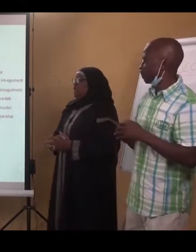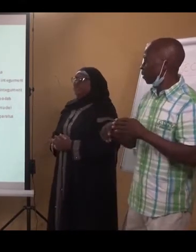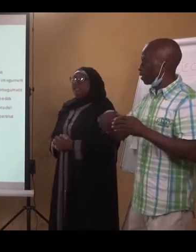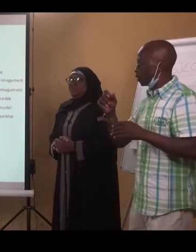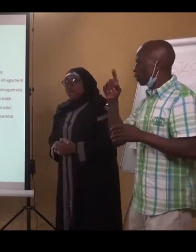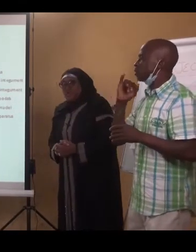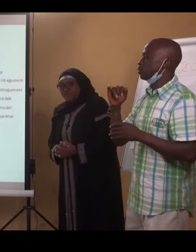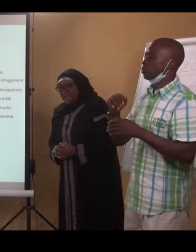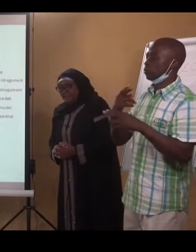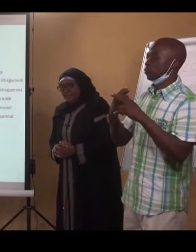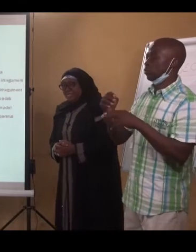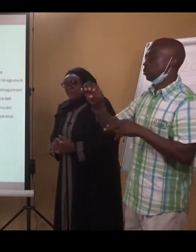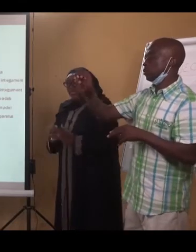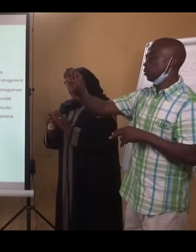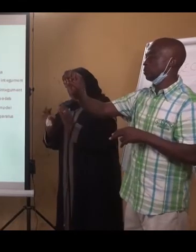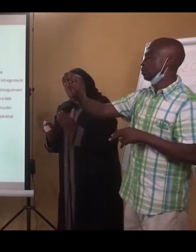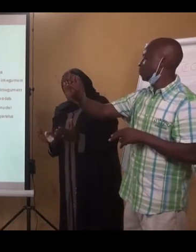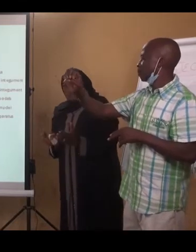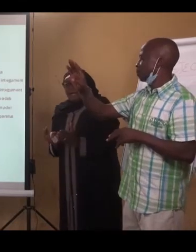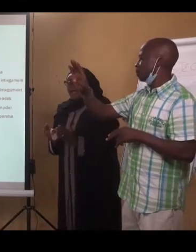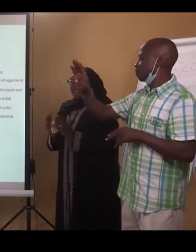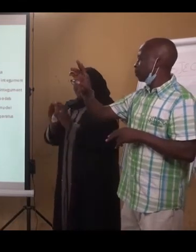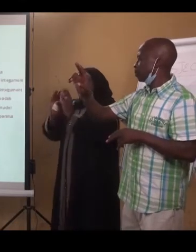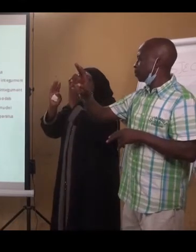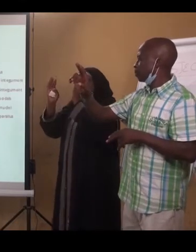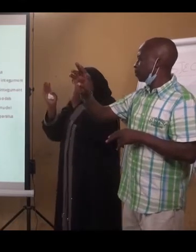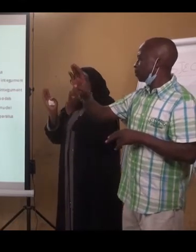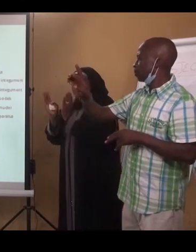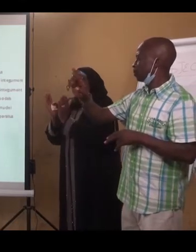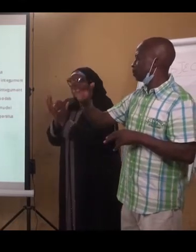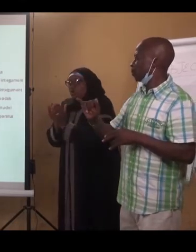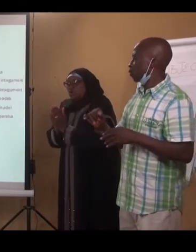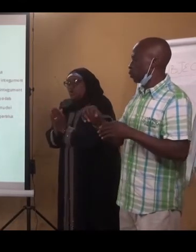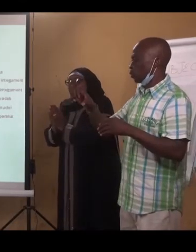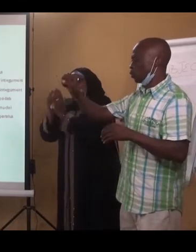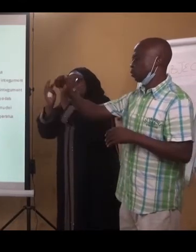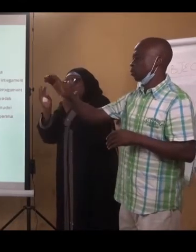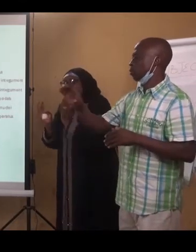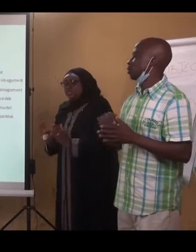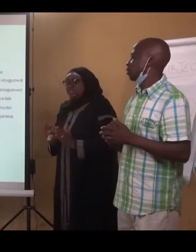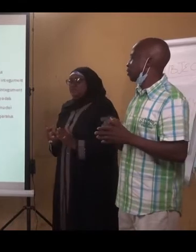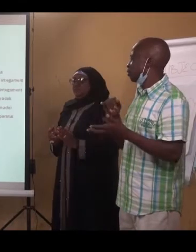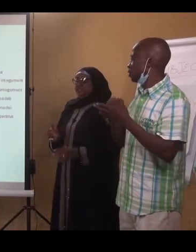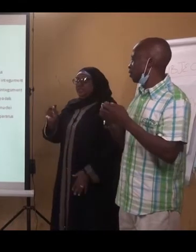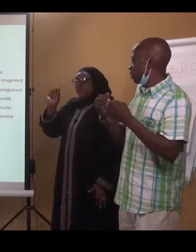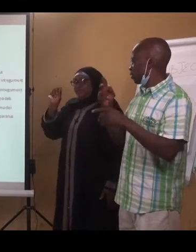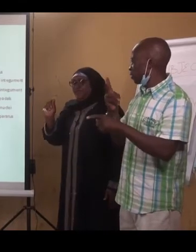the embryo sac. The embryo sac is the particular structure that is housing the